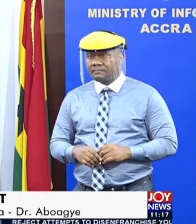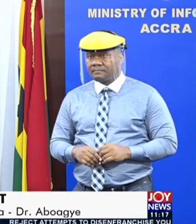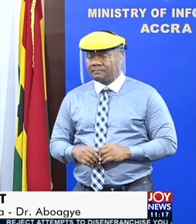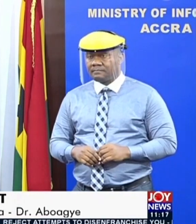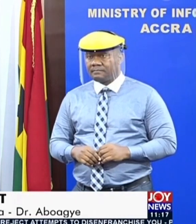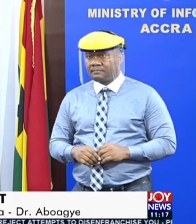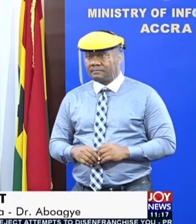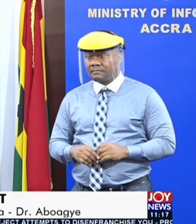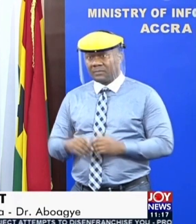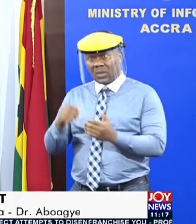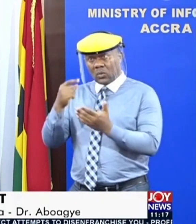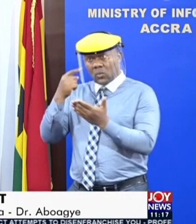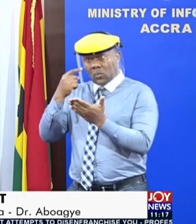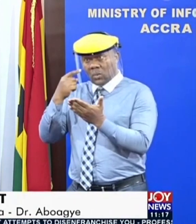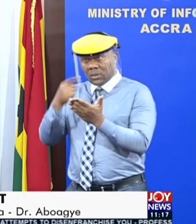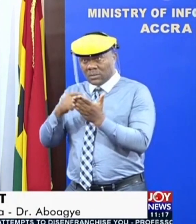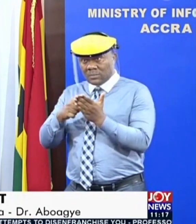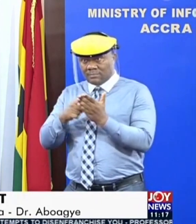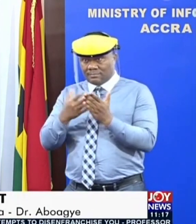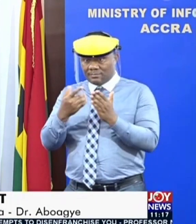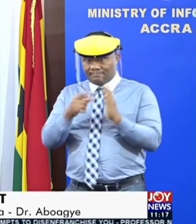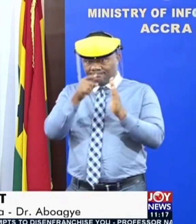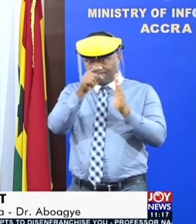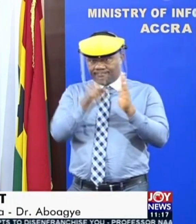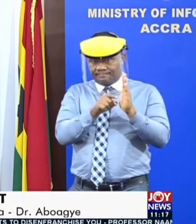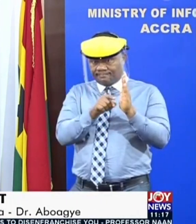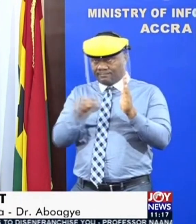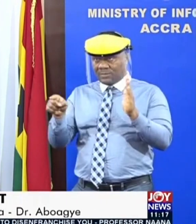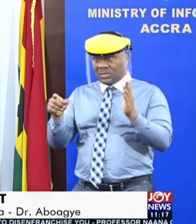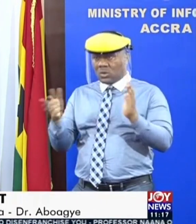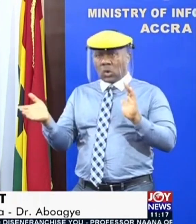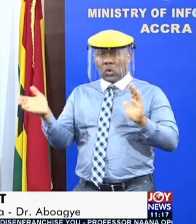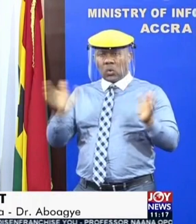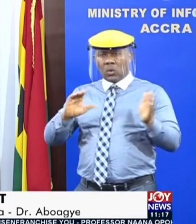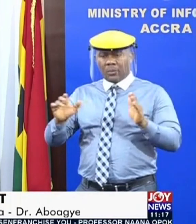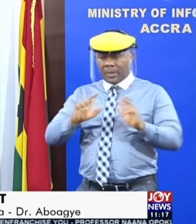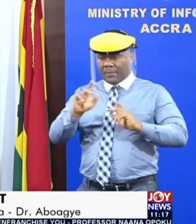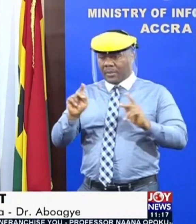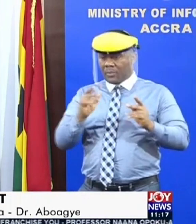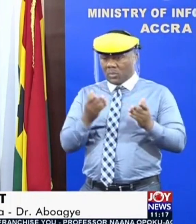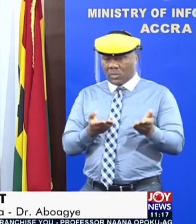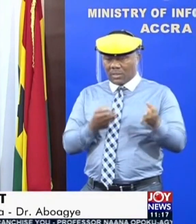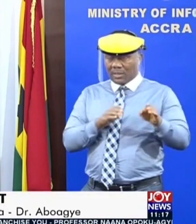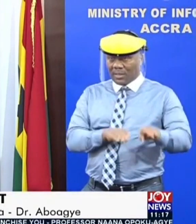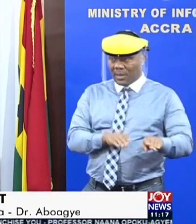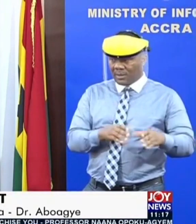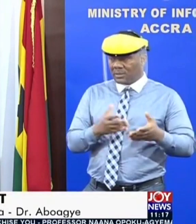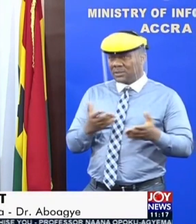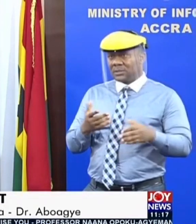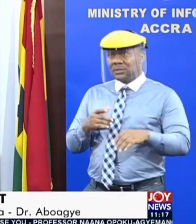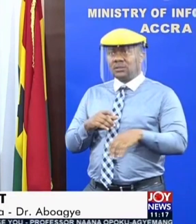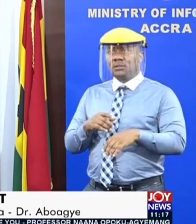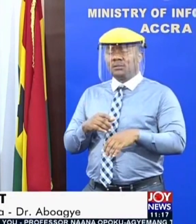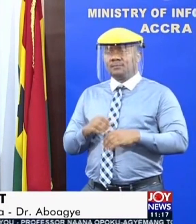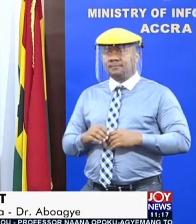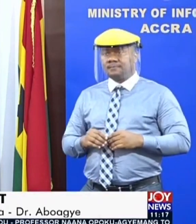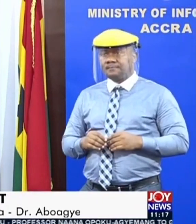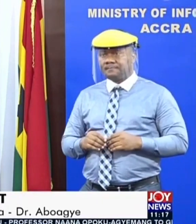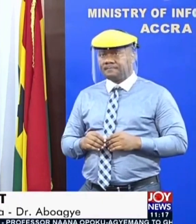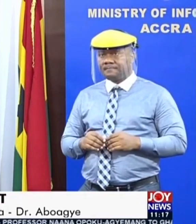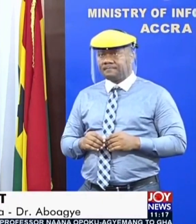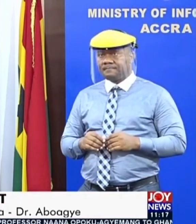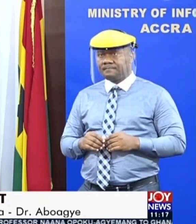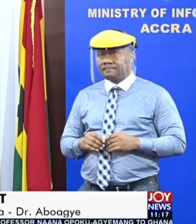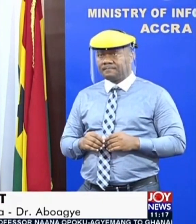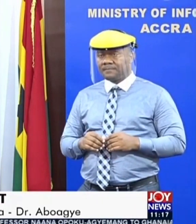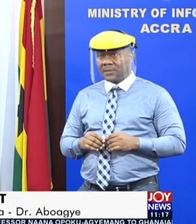If you look at the relationship between the deaths and the time of when we're having